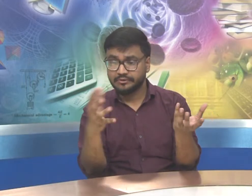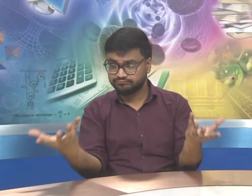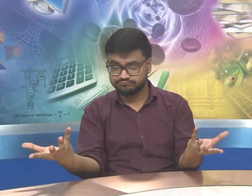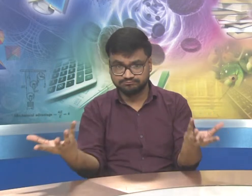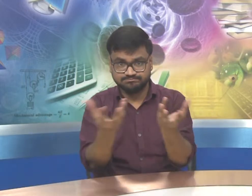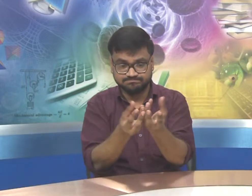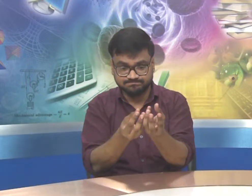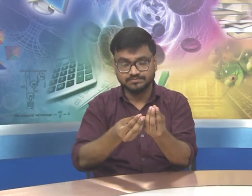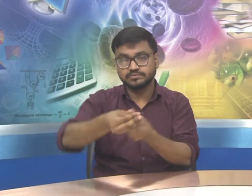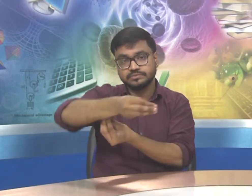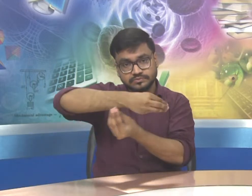same.